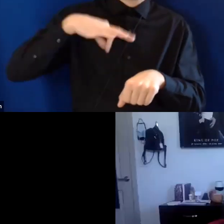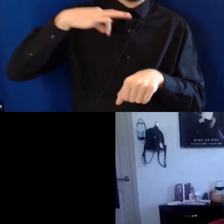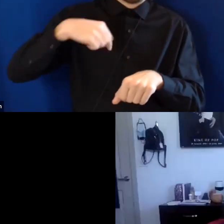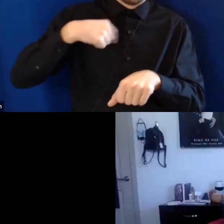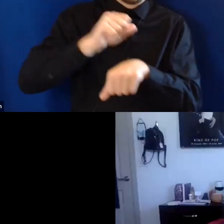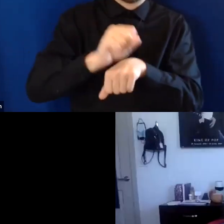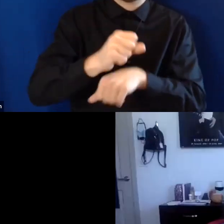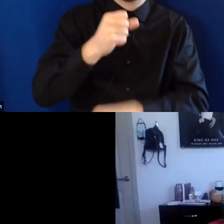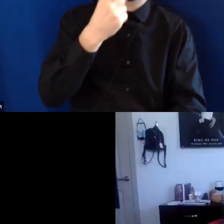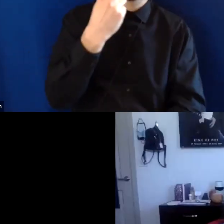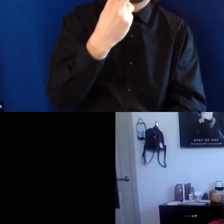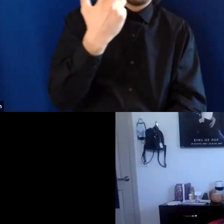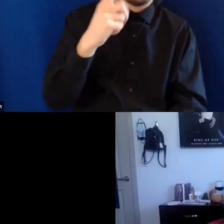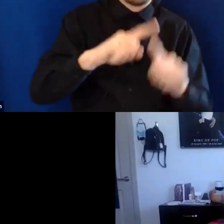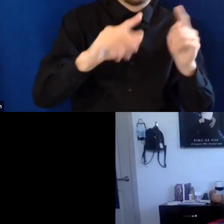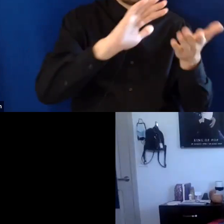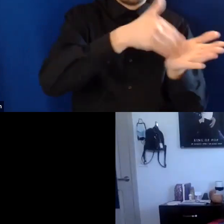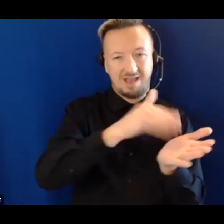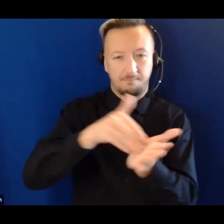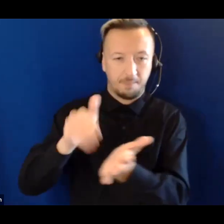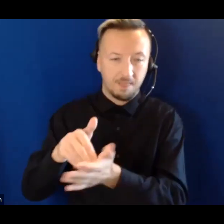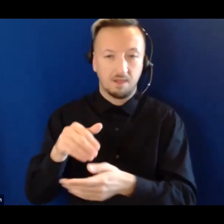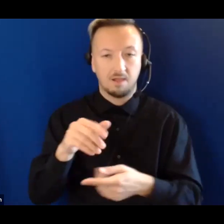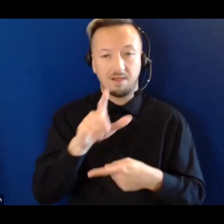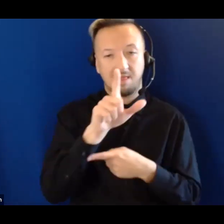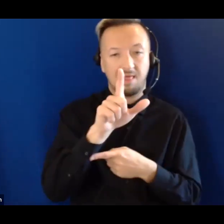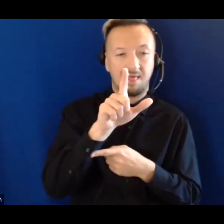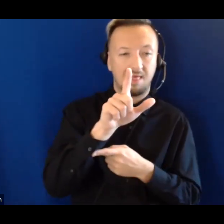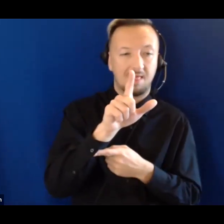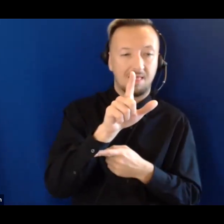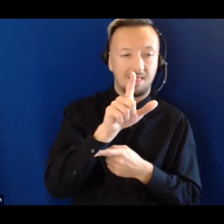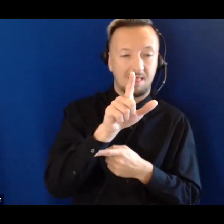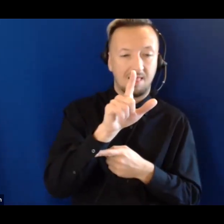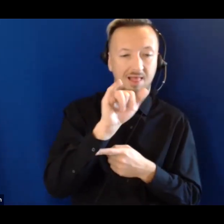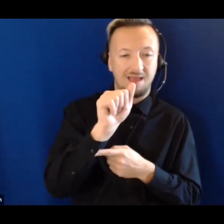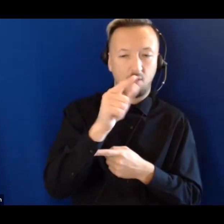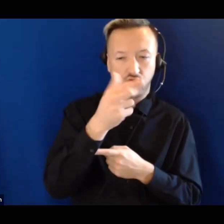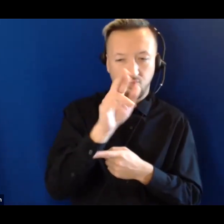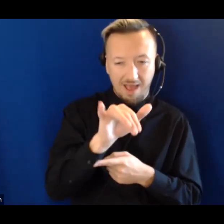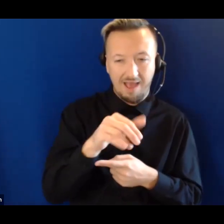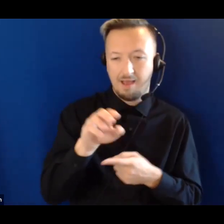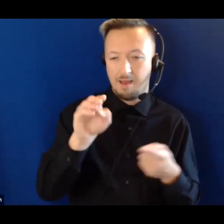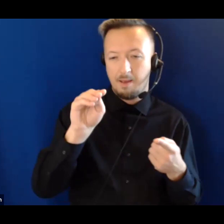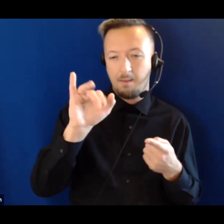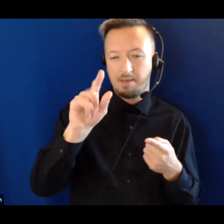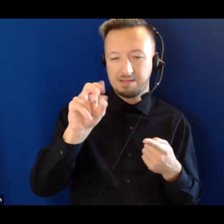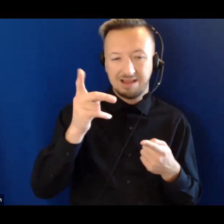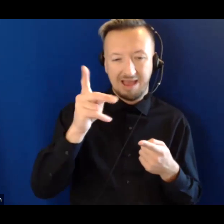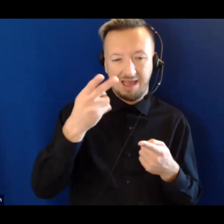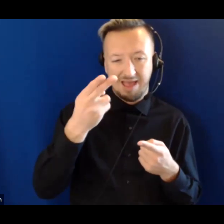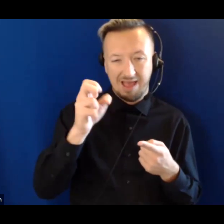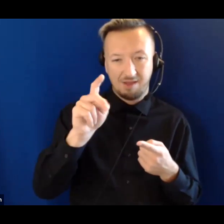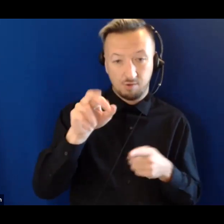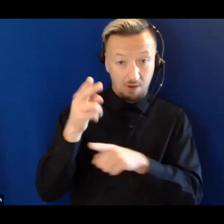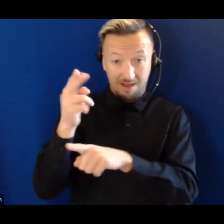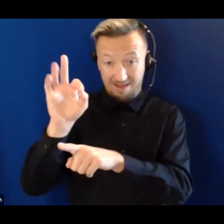of my mentors I'm thinking about right now are people like Leah Gray, Milton Henderson. And also I seen Fantasy